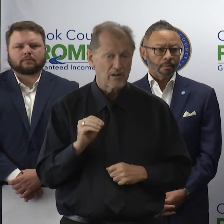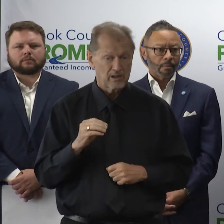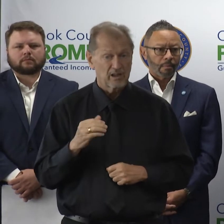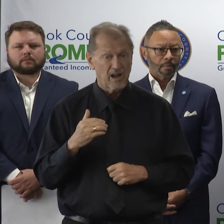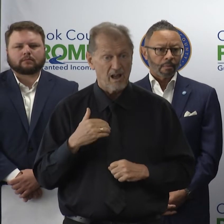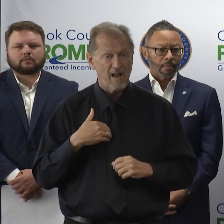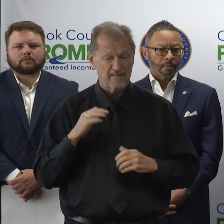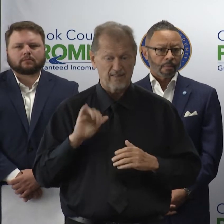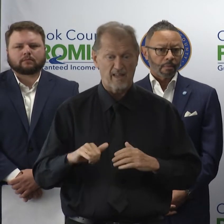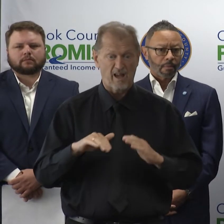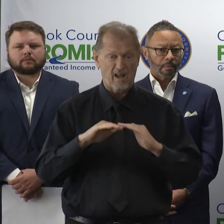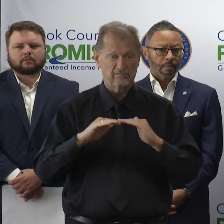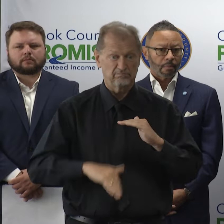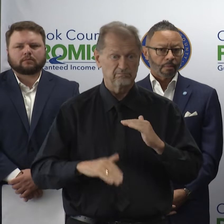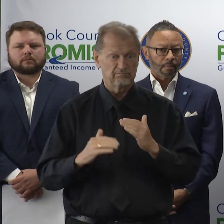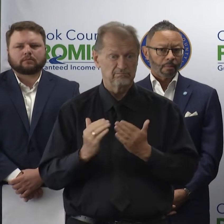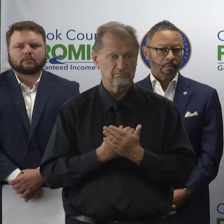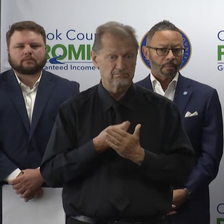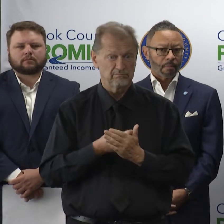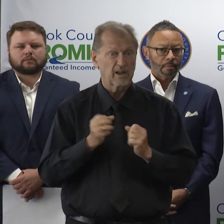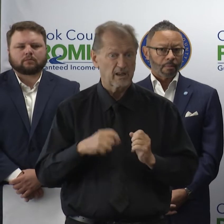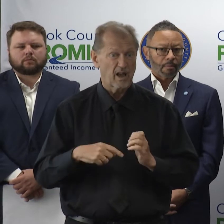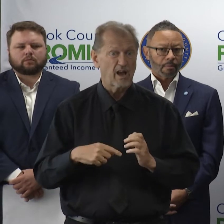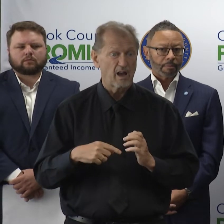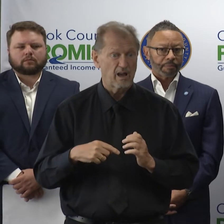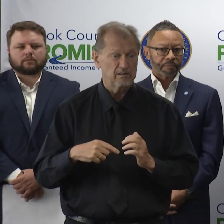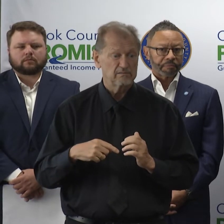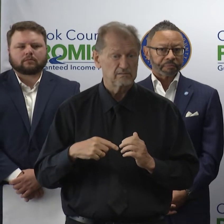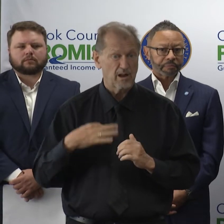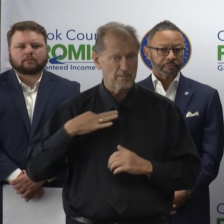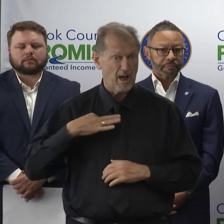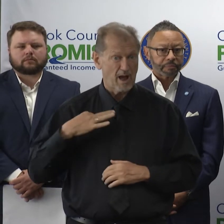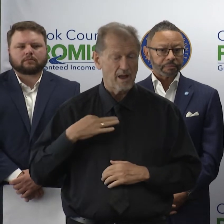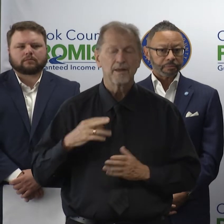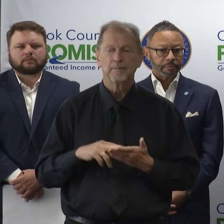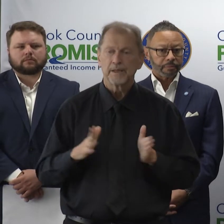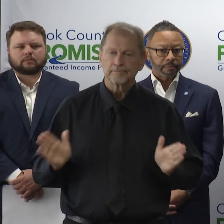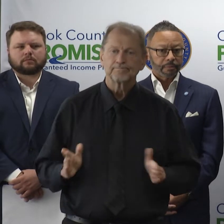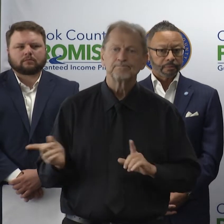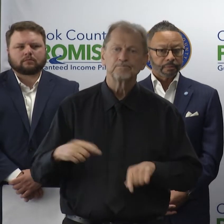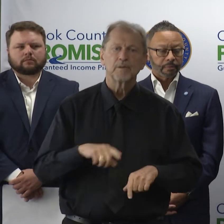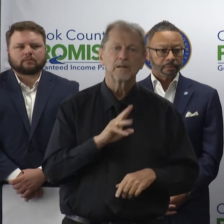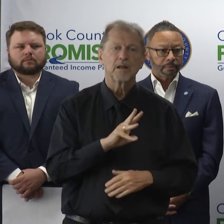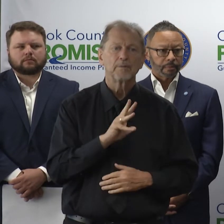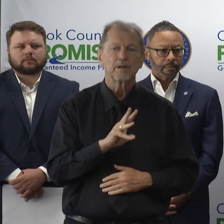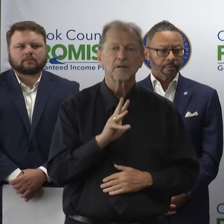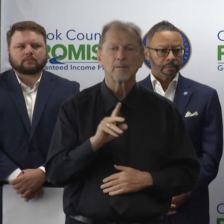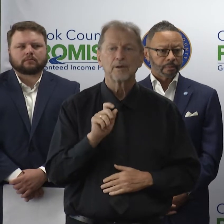to apply. So we encourage residents to visit